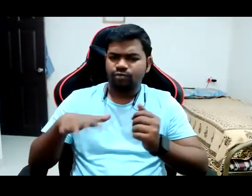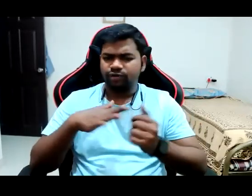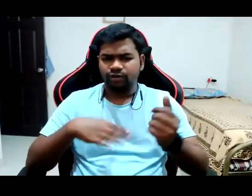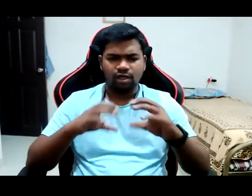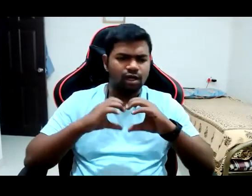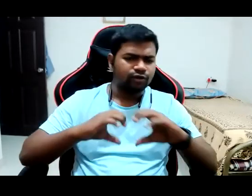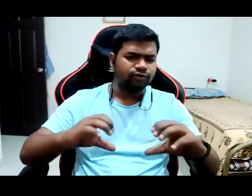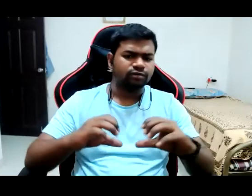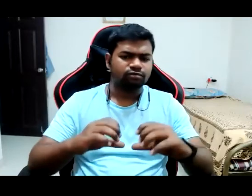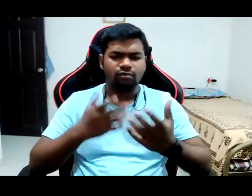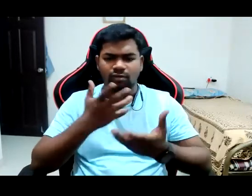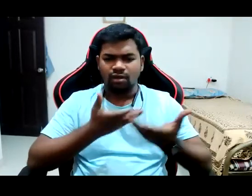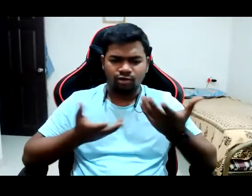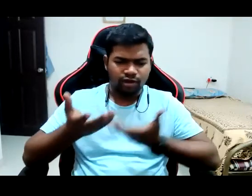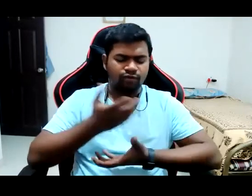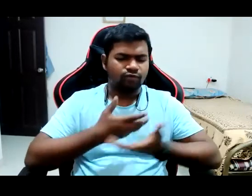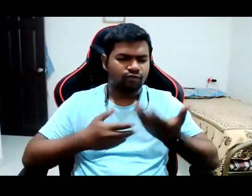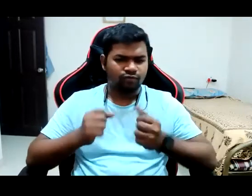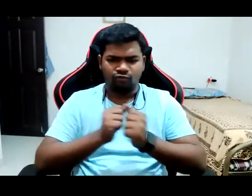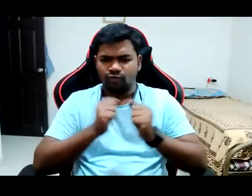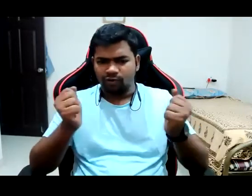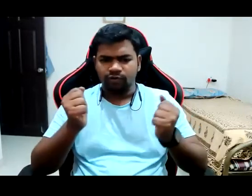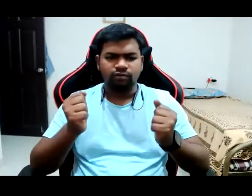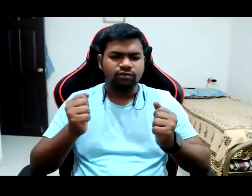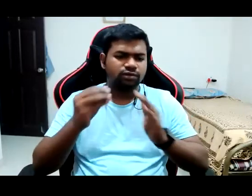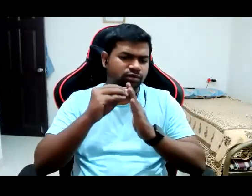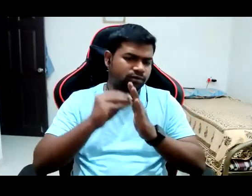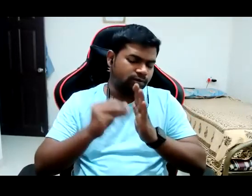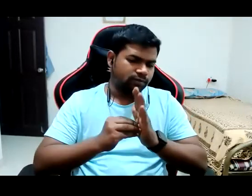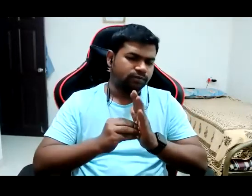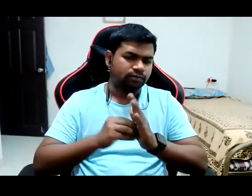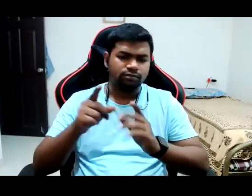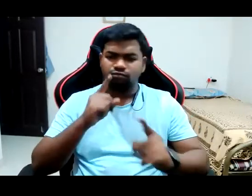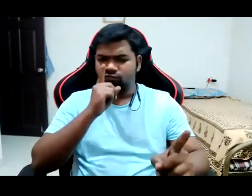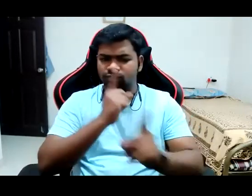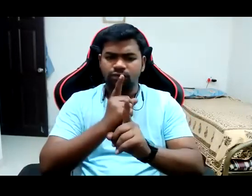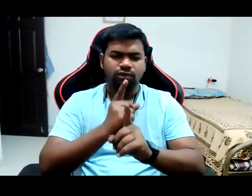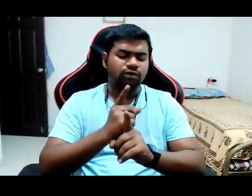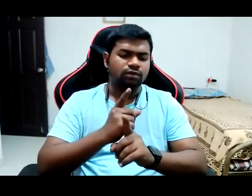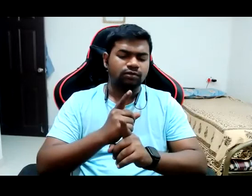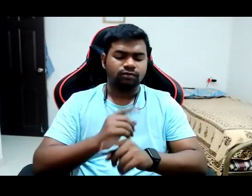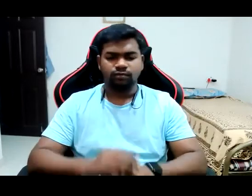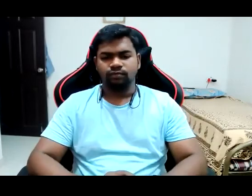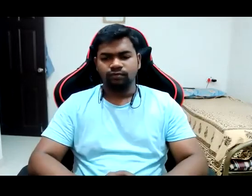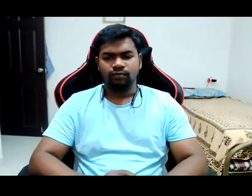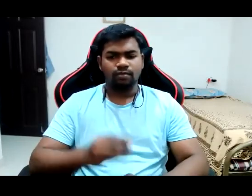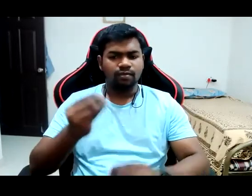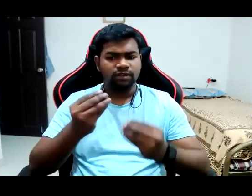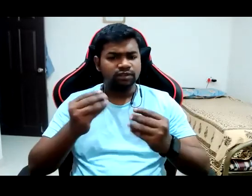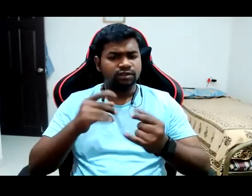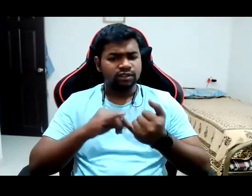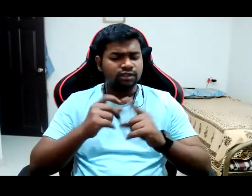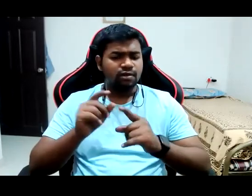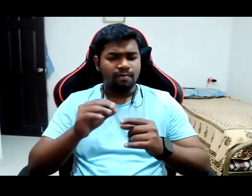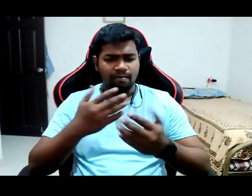then communicate with our partners and send them these details, who then directly reach out to you, especially people with disabilities. This is only for